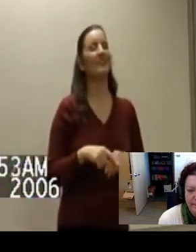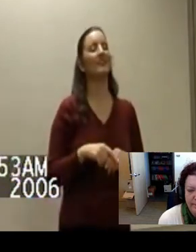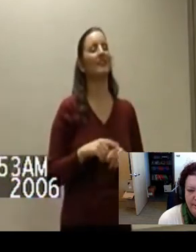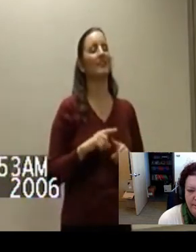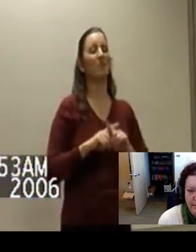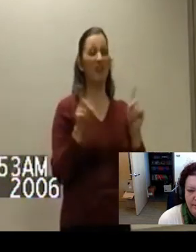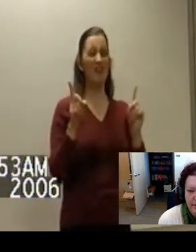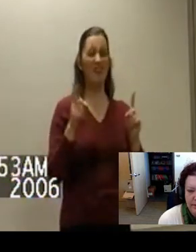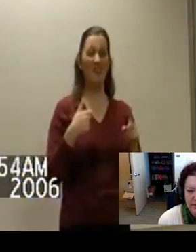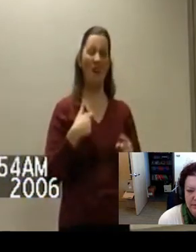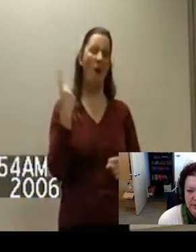My parents